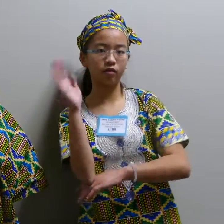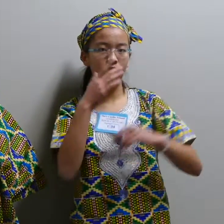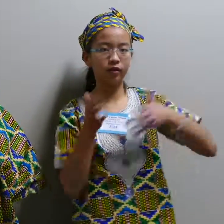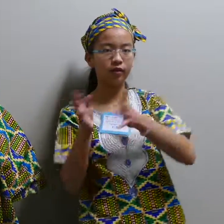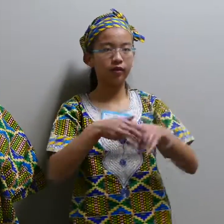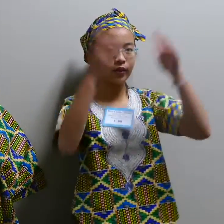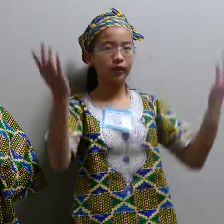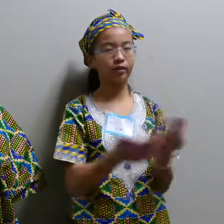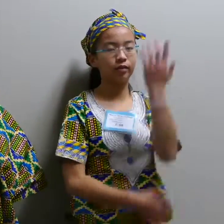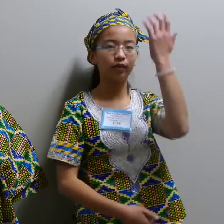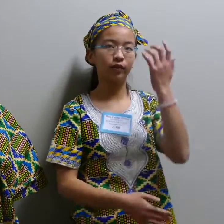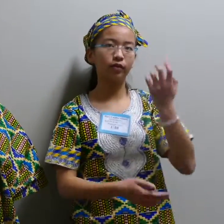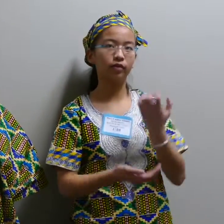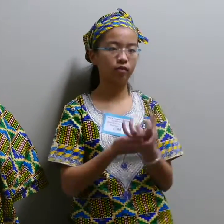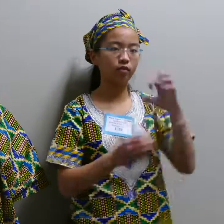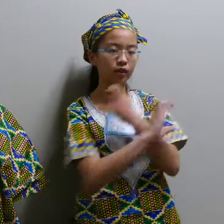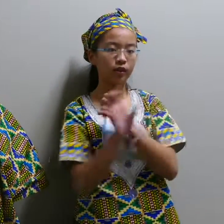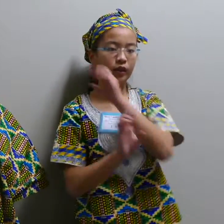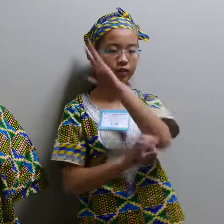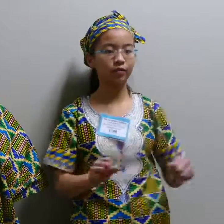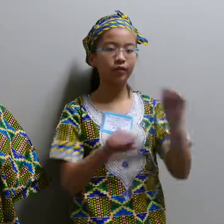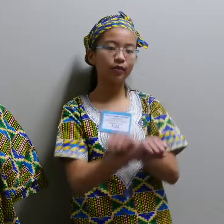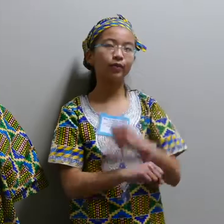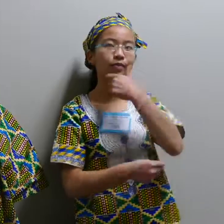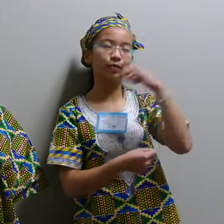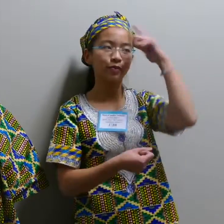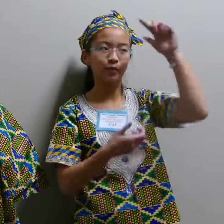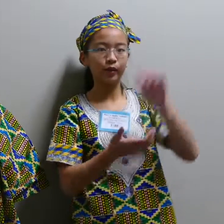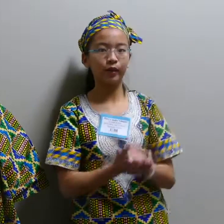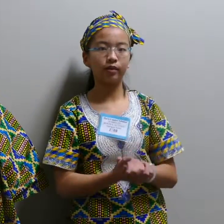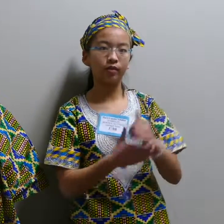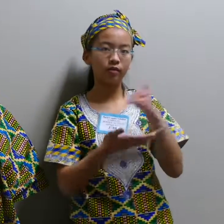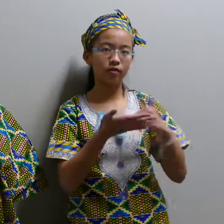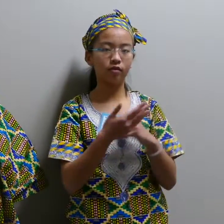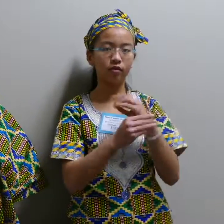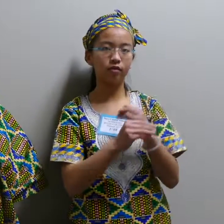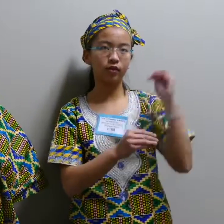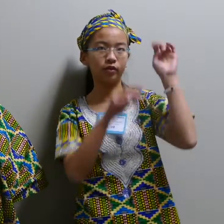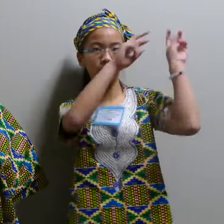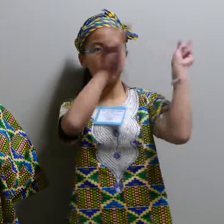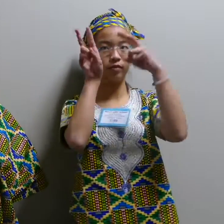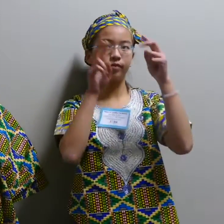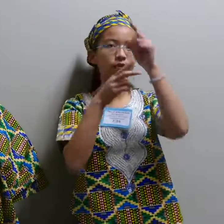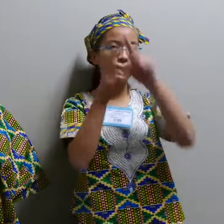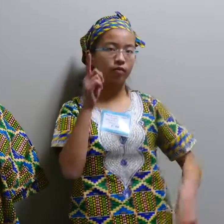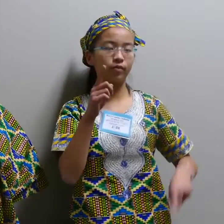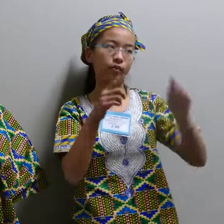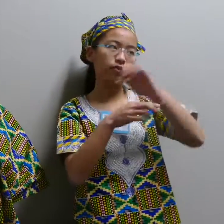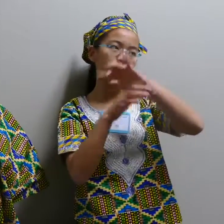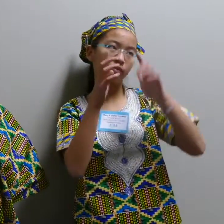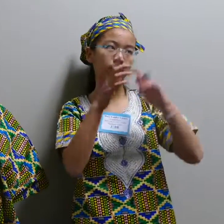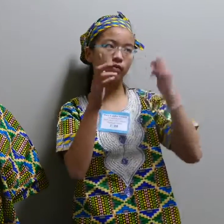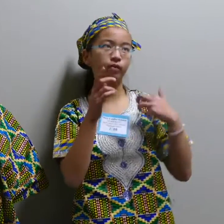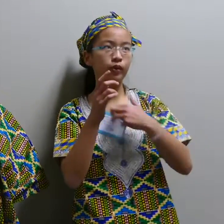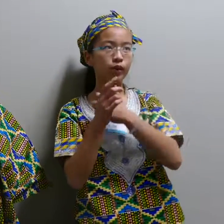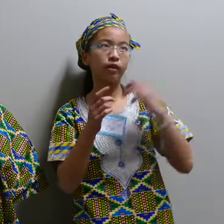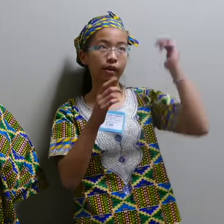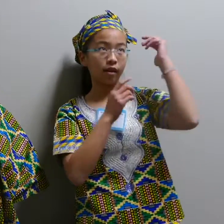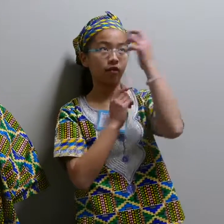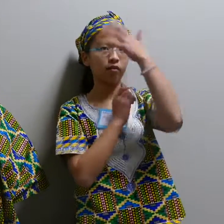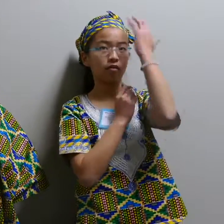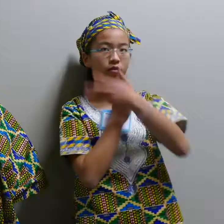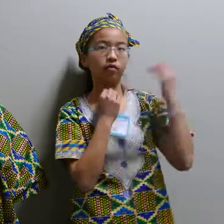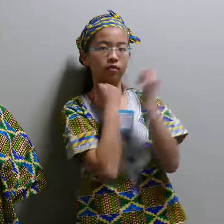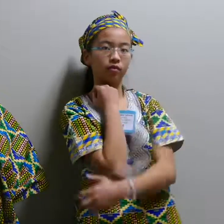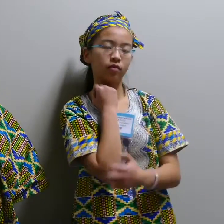RDC est une aventure. La culture riche et traditionnelle de l'Afrique est incroyable. Malheureusement, beaucoup d'enfants dans la